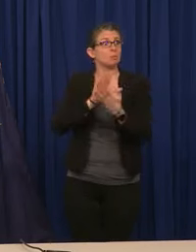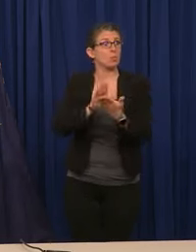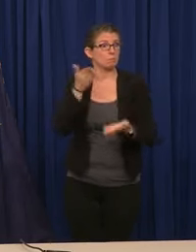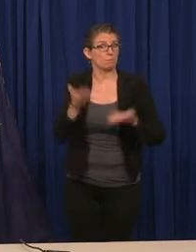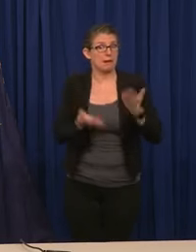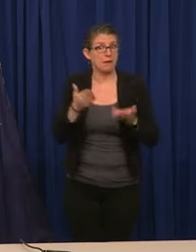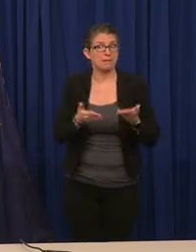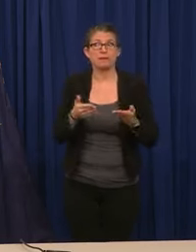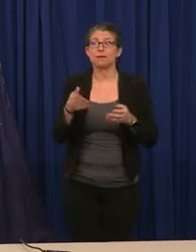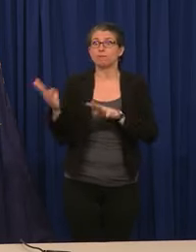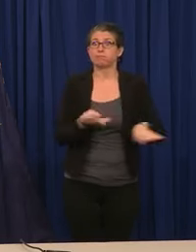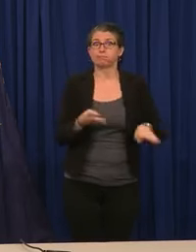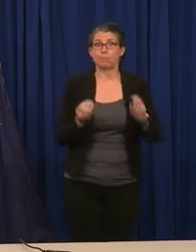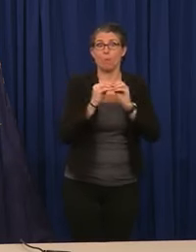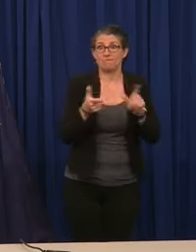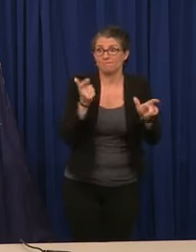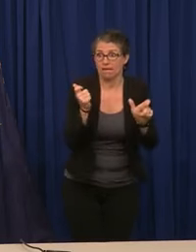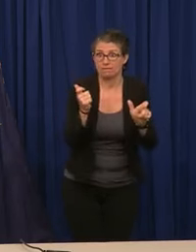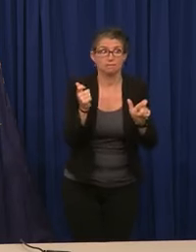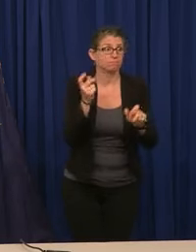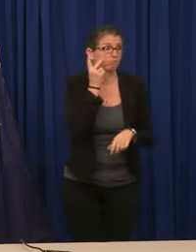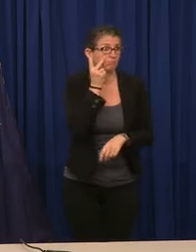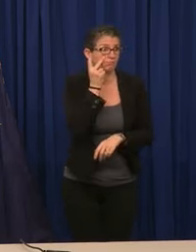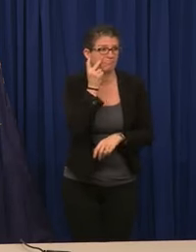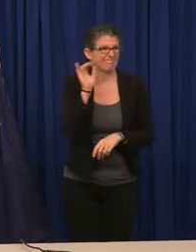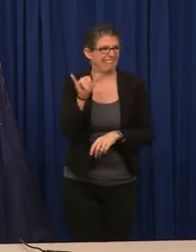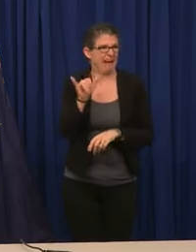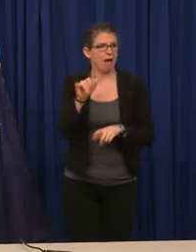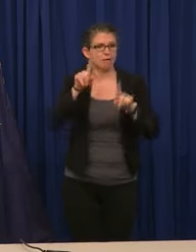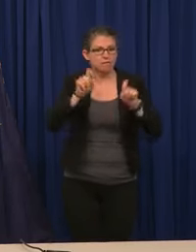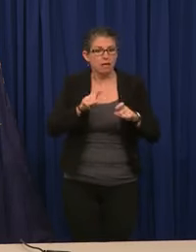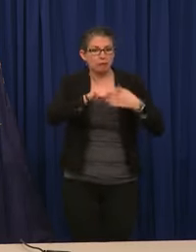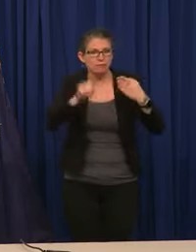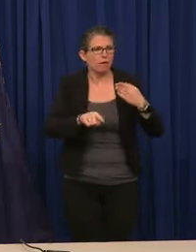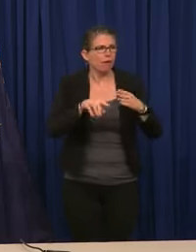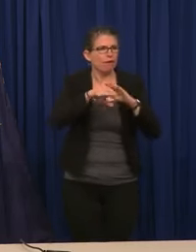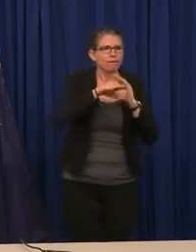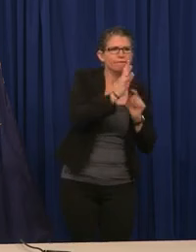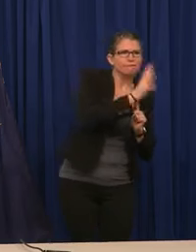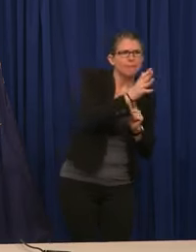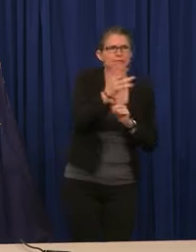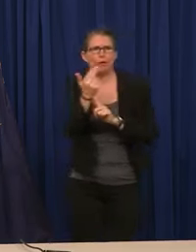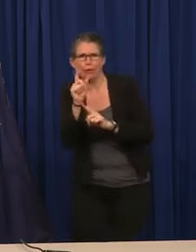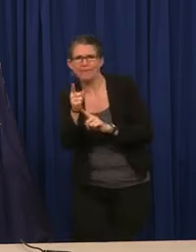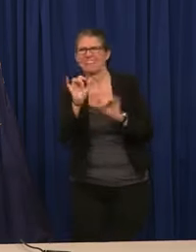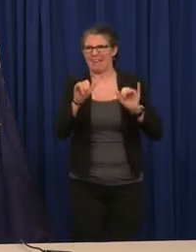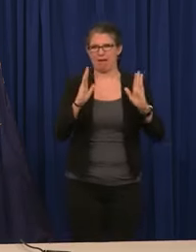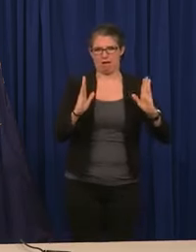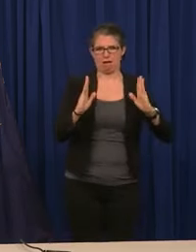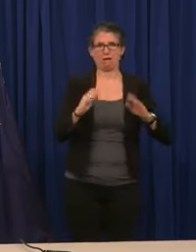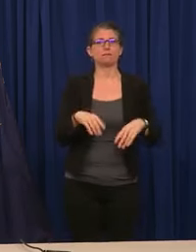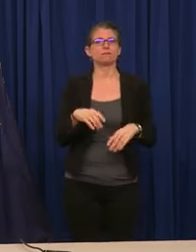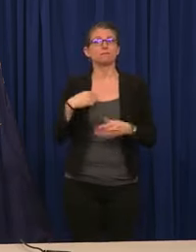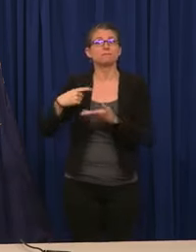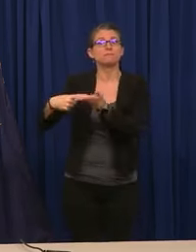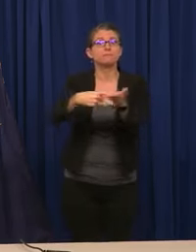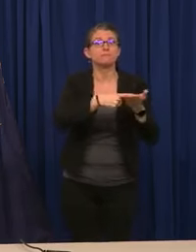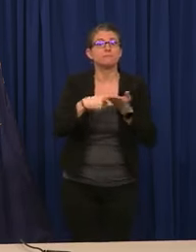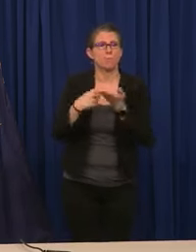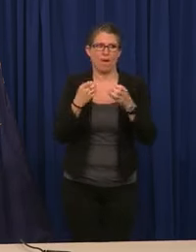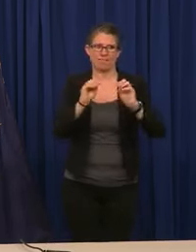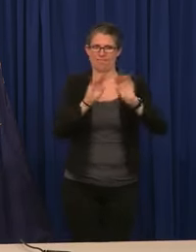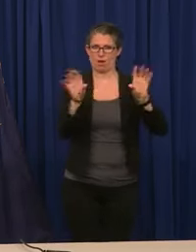COVID-19. And as I discuss this, I'd like to draw a link, to draw a straight line between